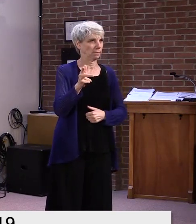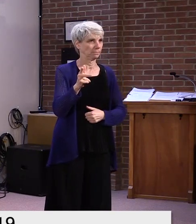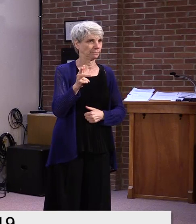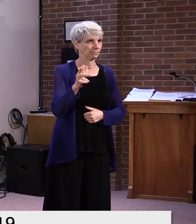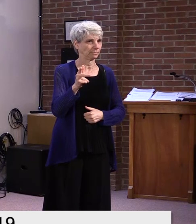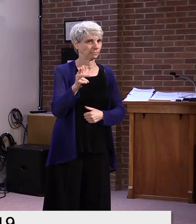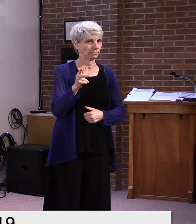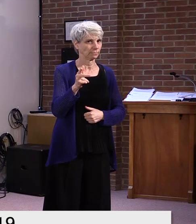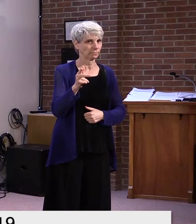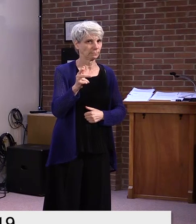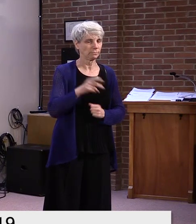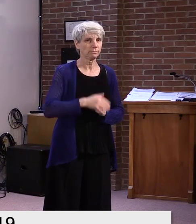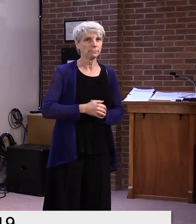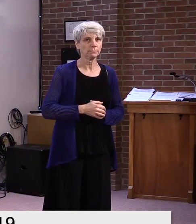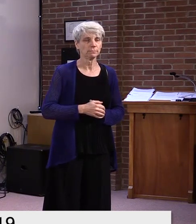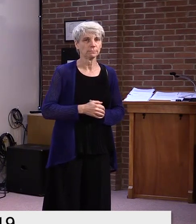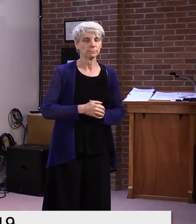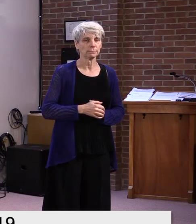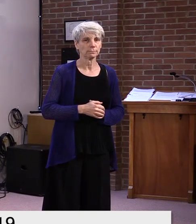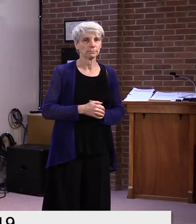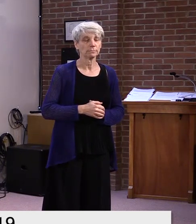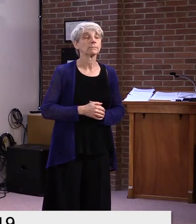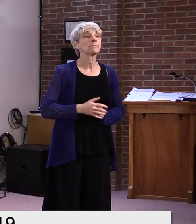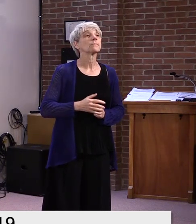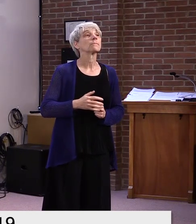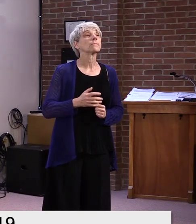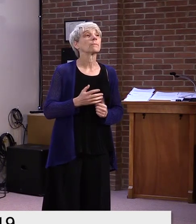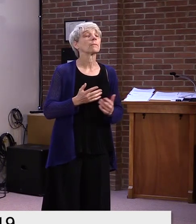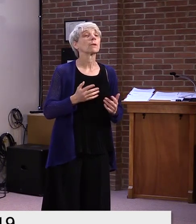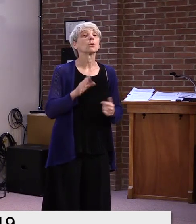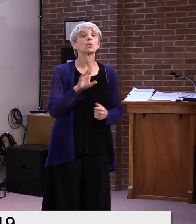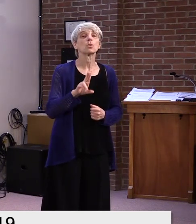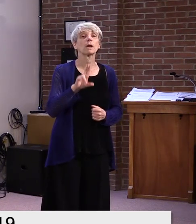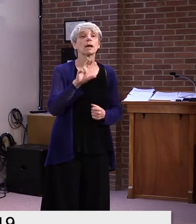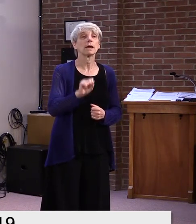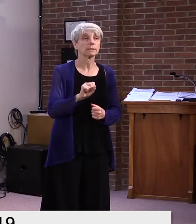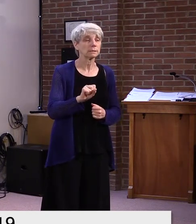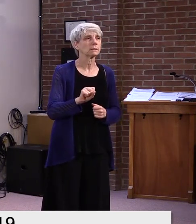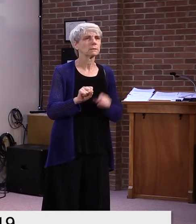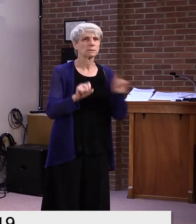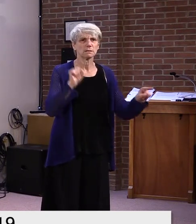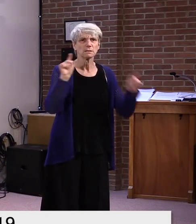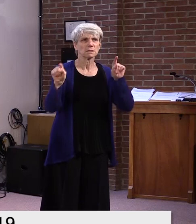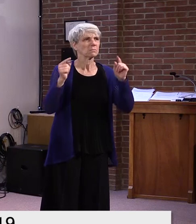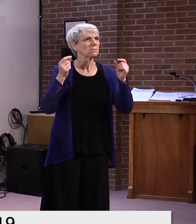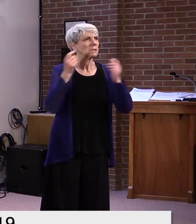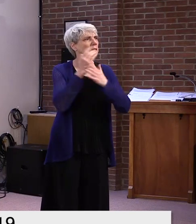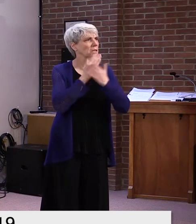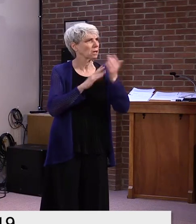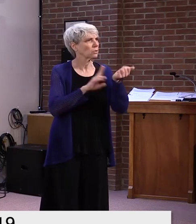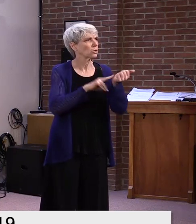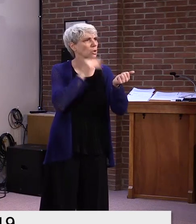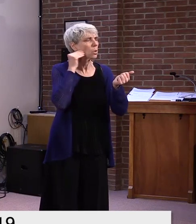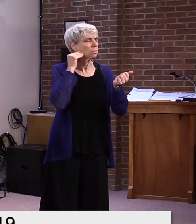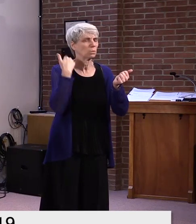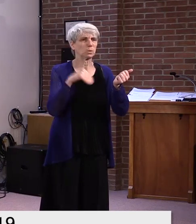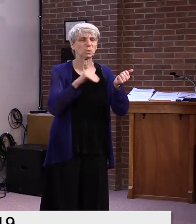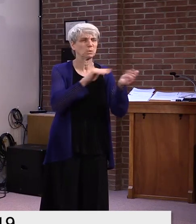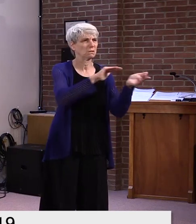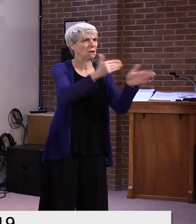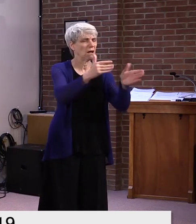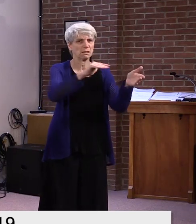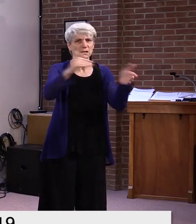Admittedly, the deaths that have occurred across the country in long-term care facilities, and even some facilities here in